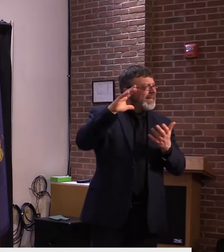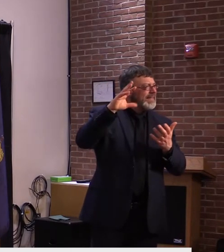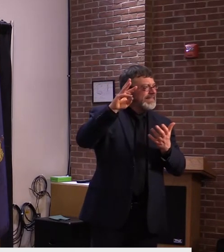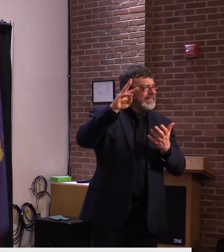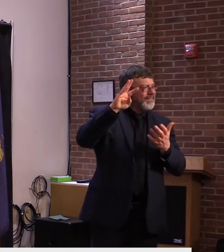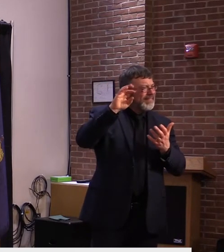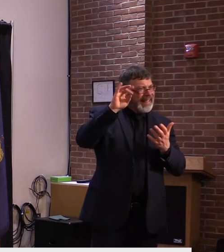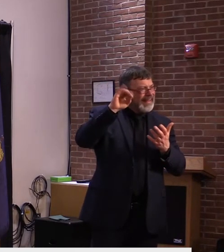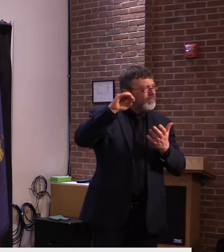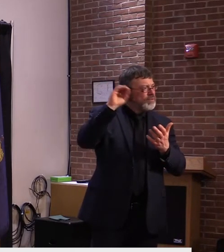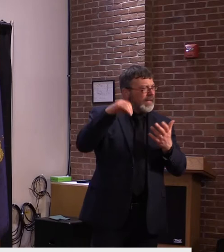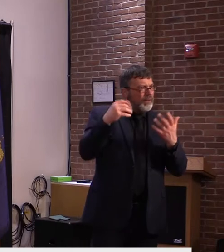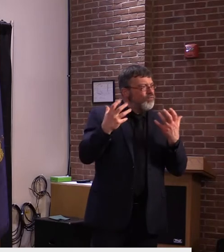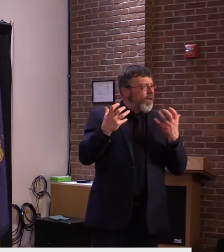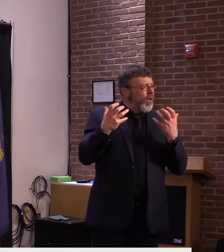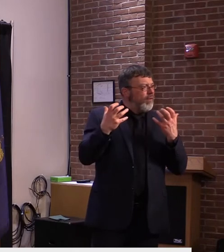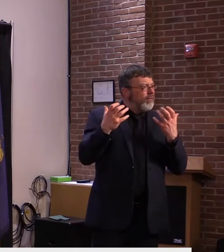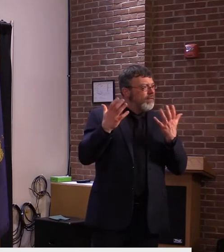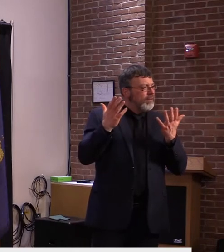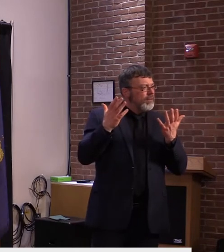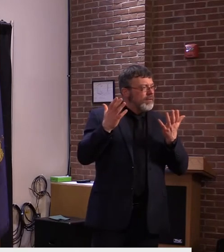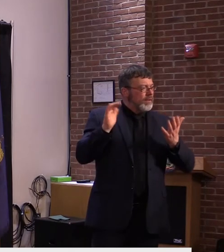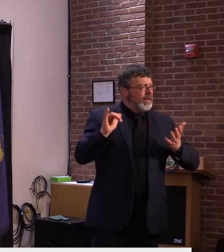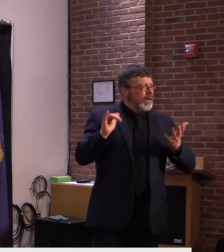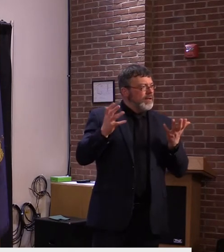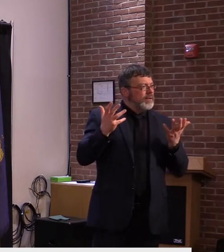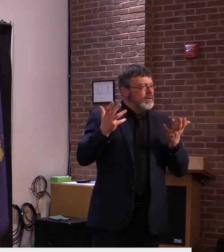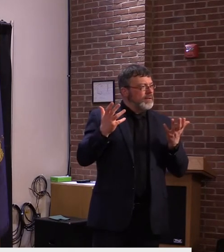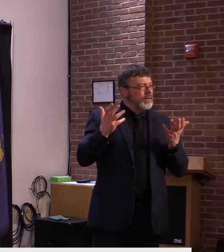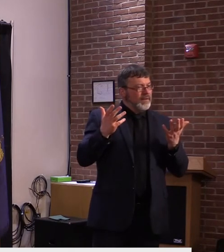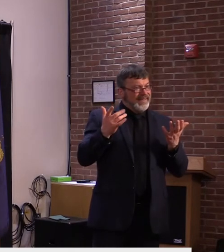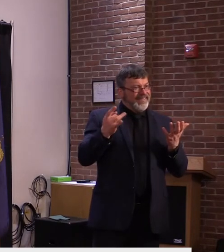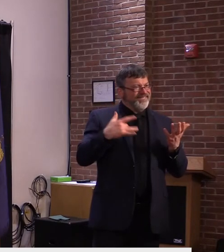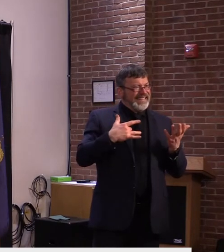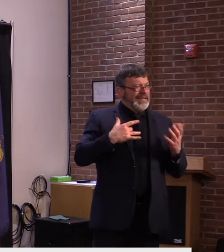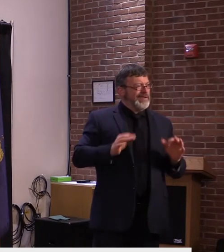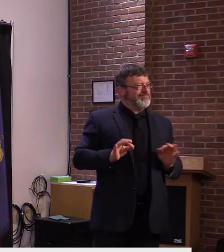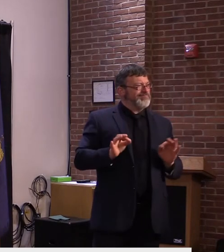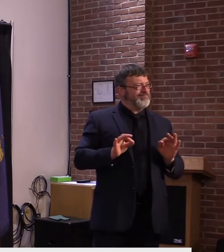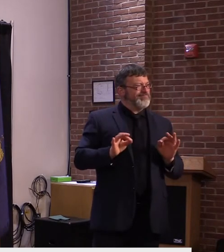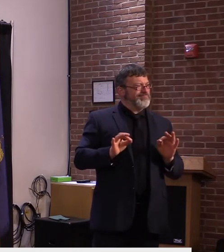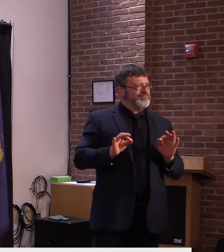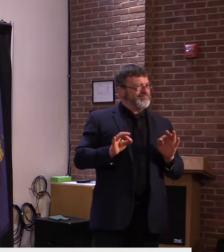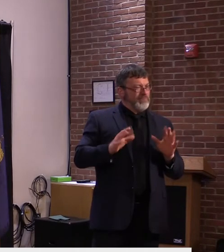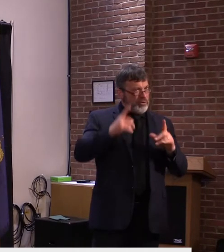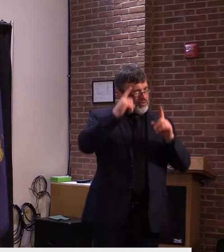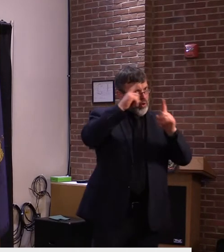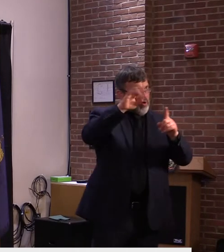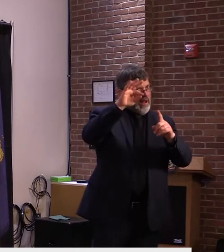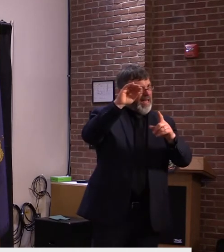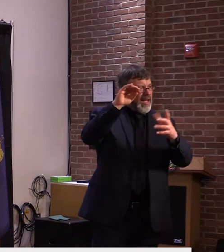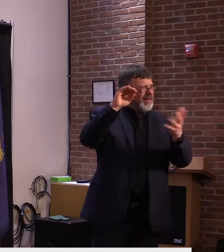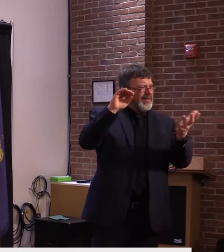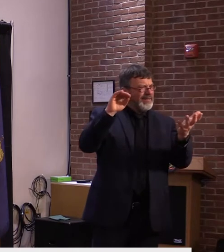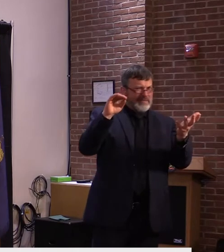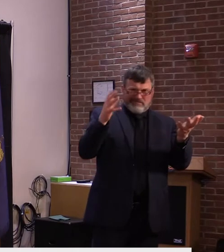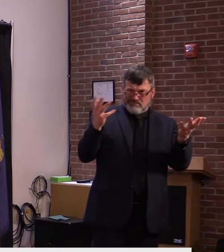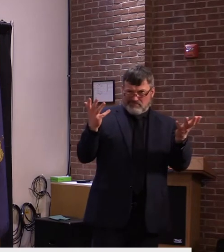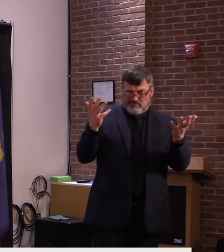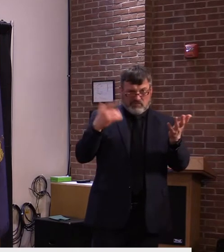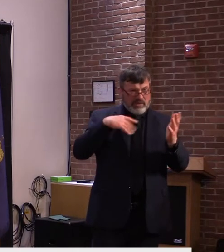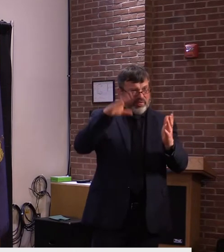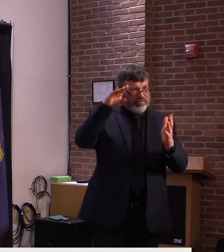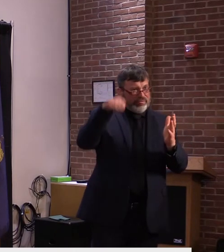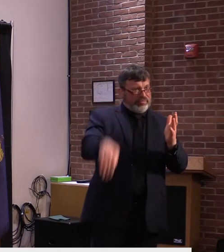point do you start to have some concern that we're just not going to get there? And does that complicate our transition into the living